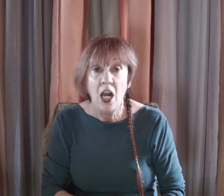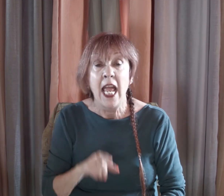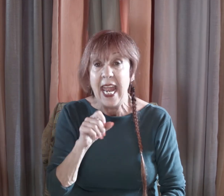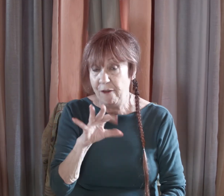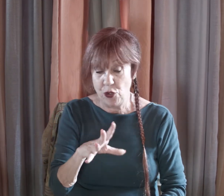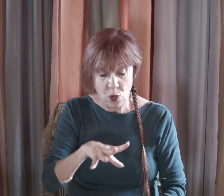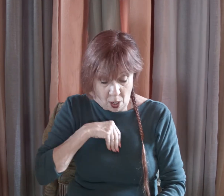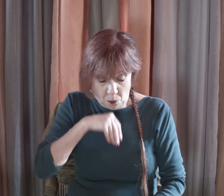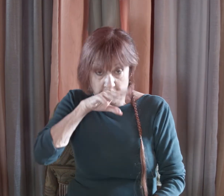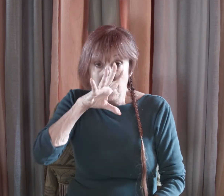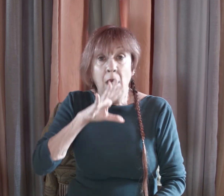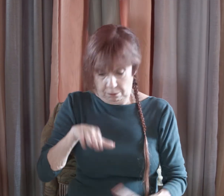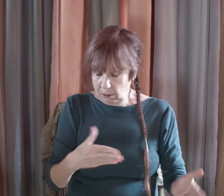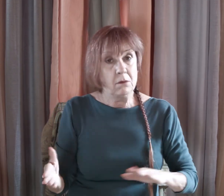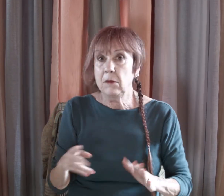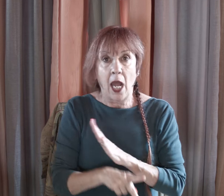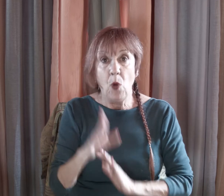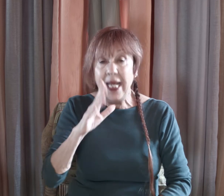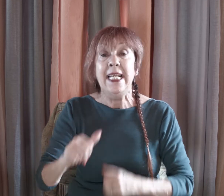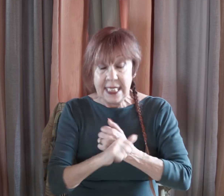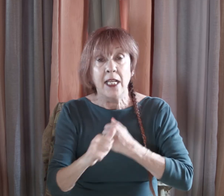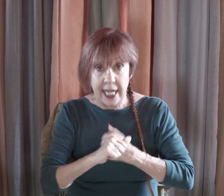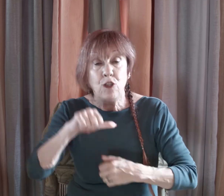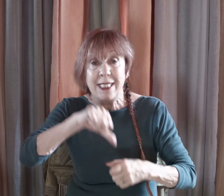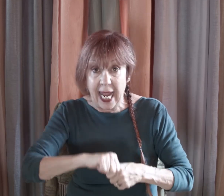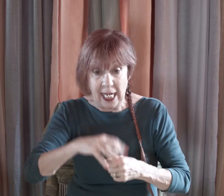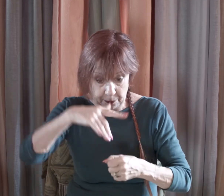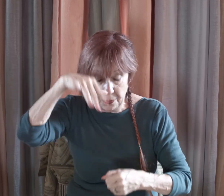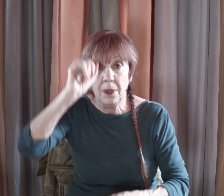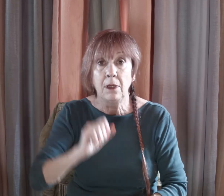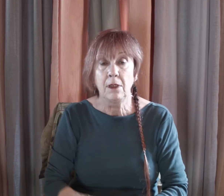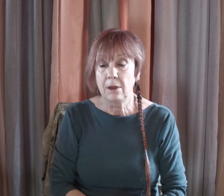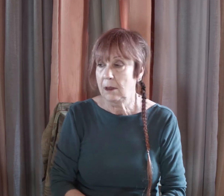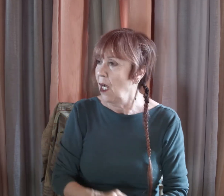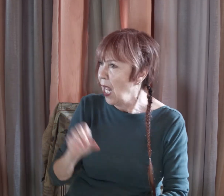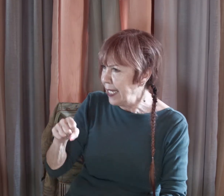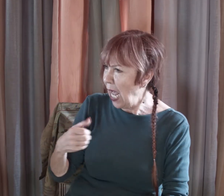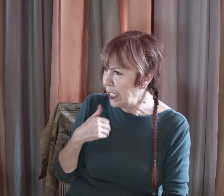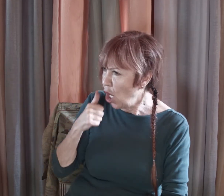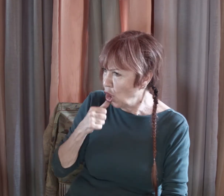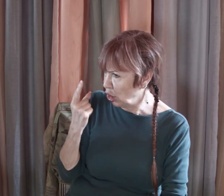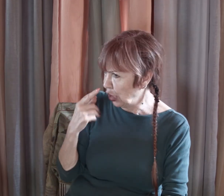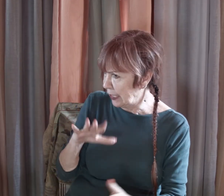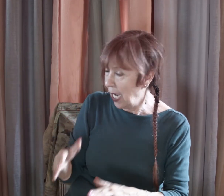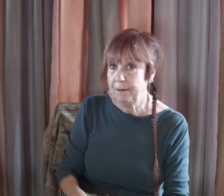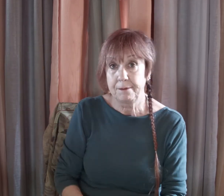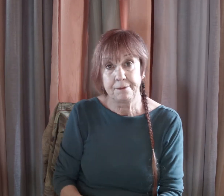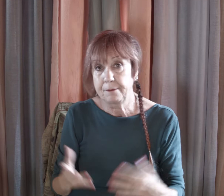turns out you absorb too much of that, you'll die. It is a dangerous gas. So we want to get rid of that. A young girl just died from it. Yes, I'm